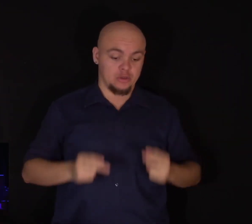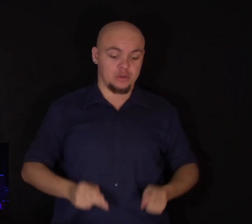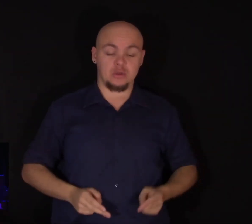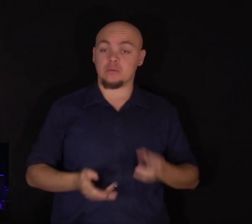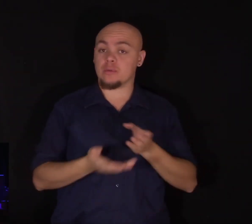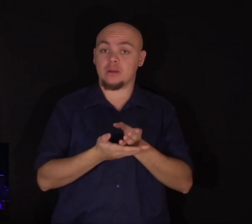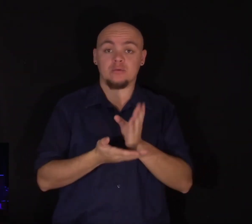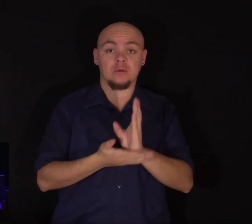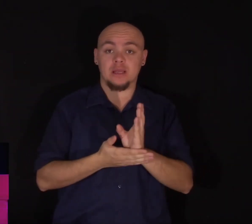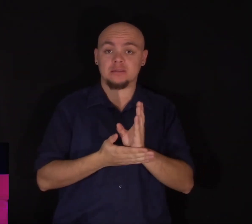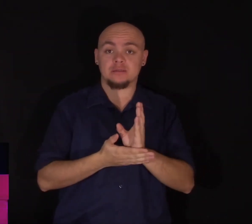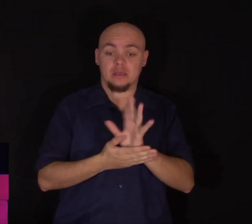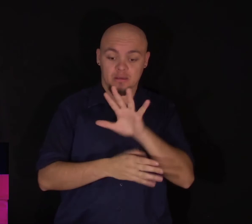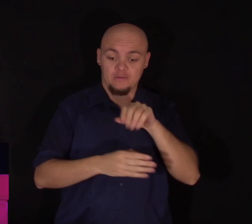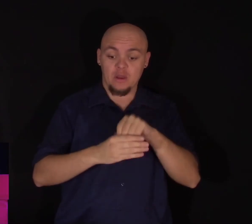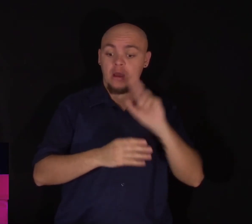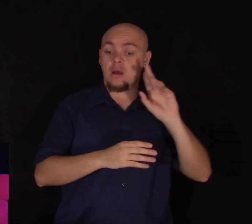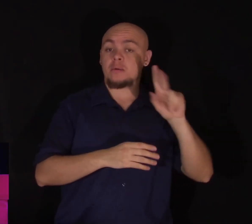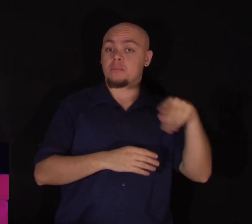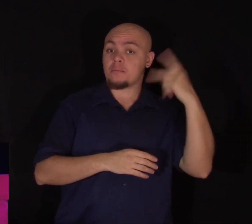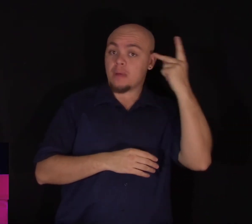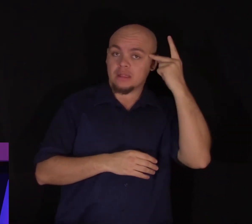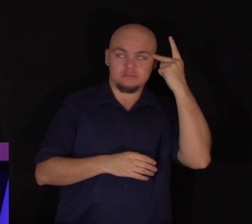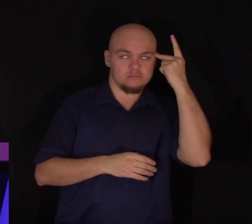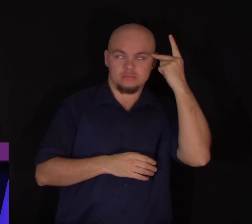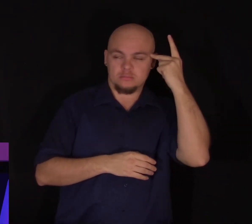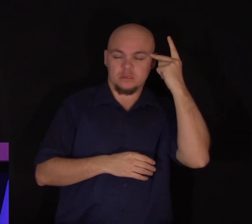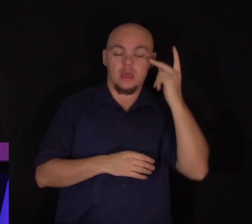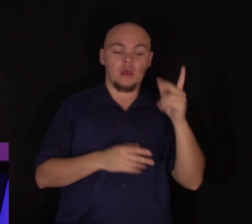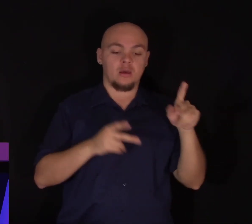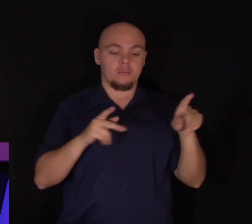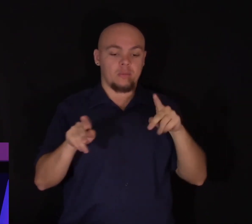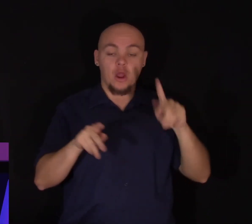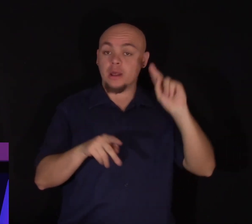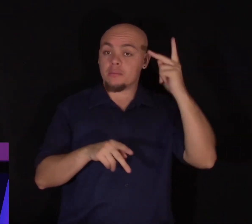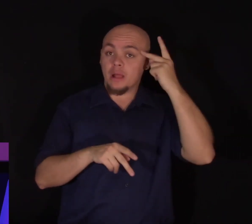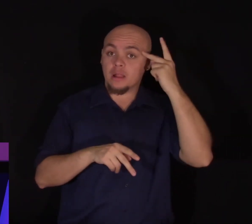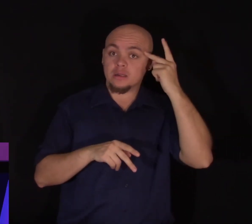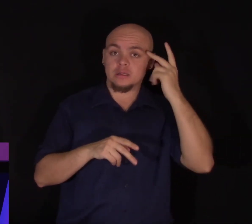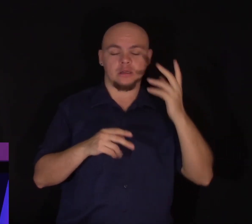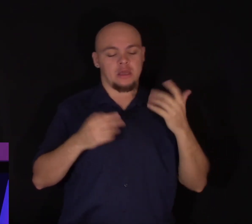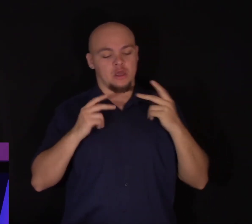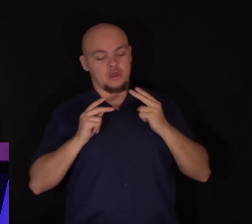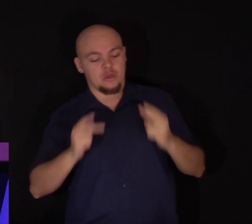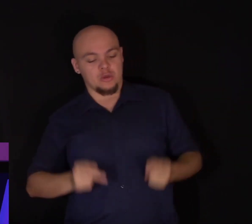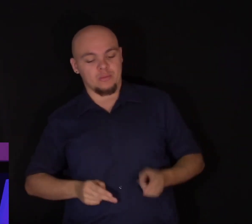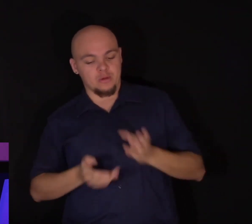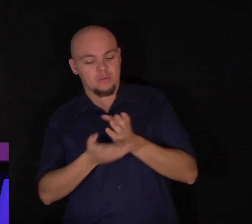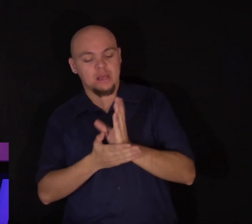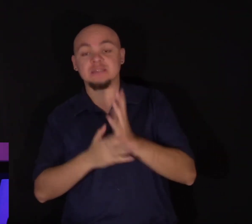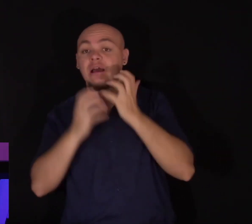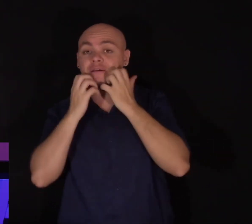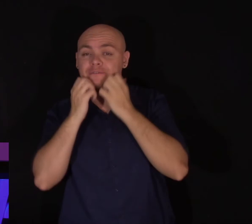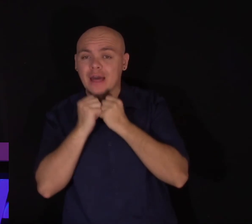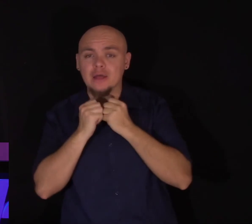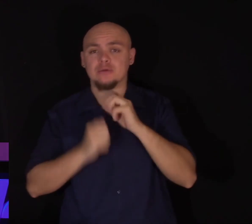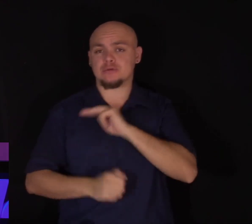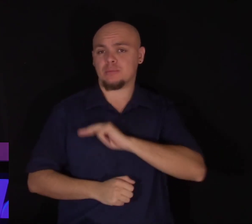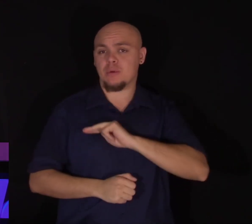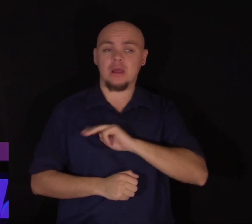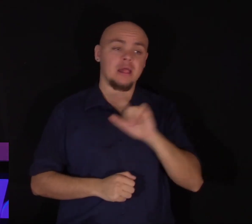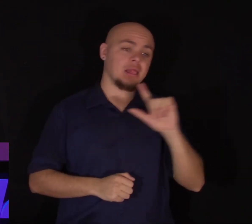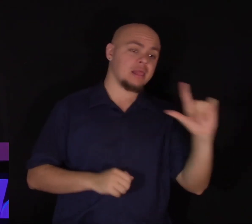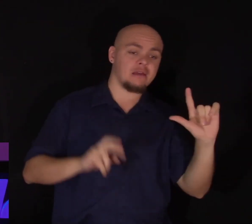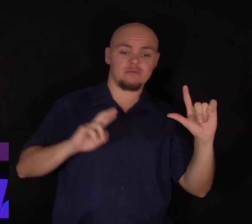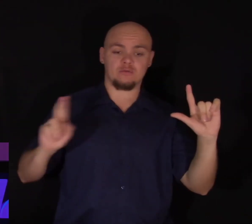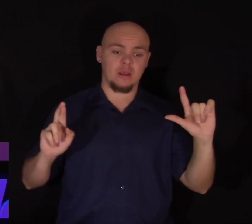party politics. Party politics is a game, I've seen it. Human rights are about values and morals. So instead of everything being left or right,